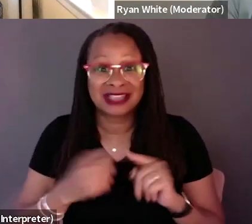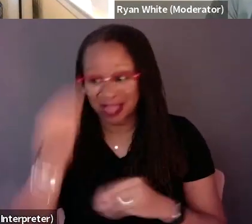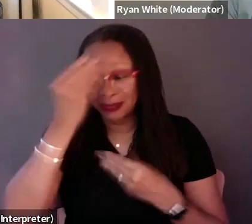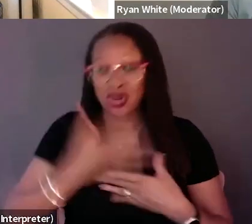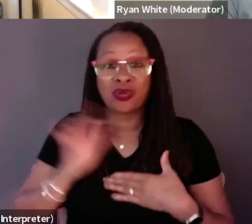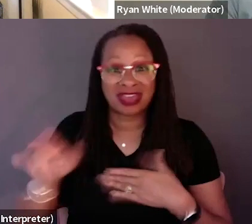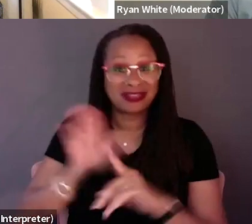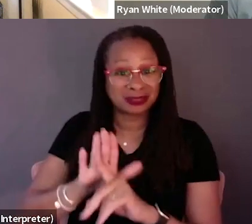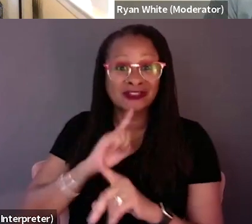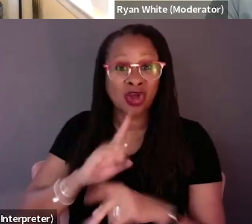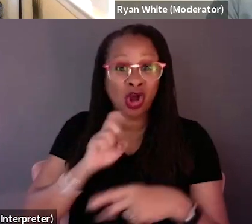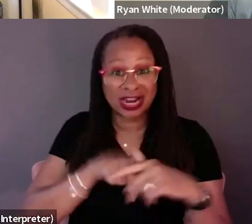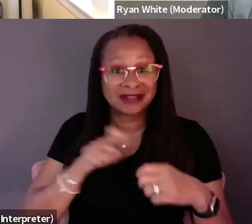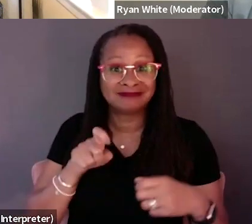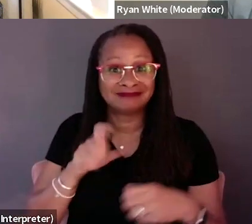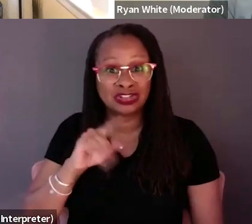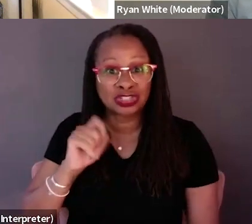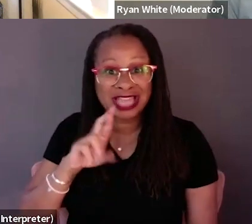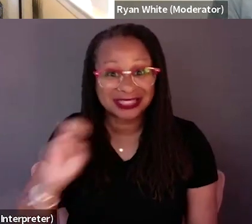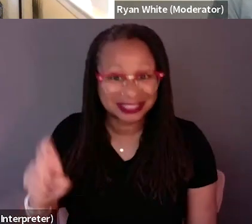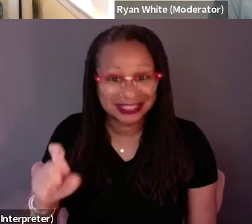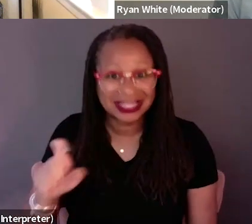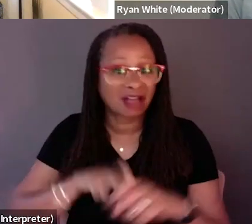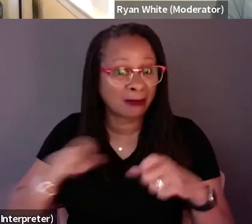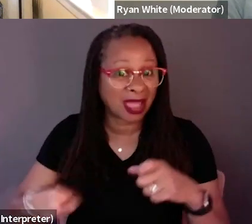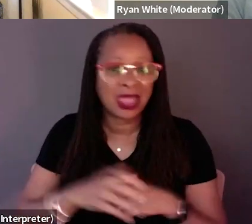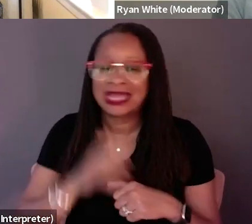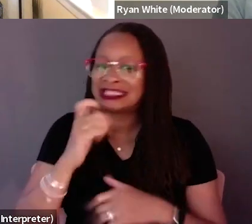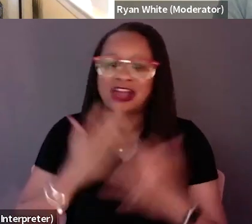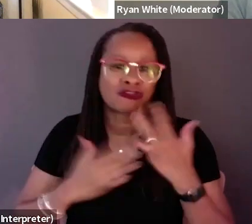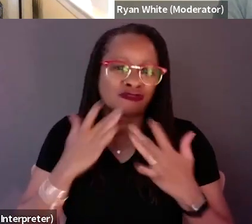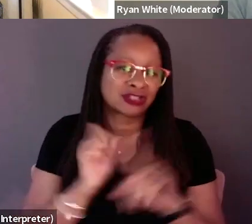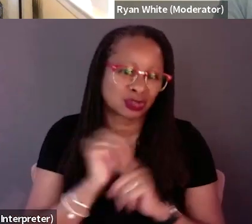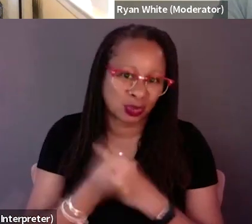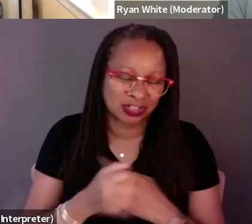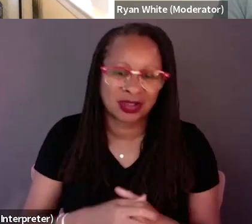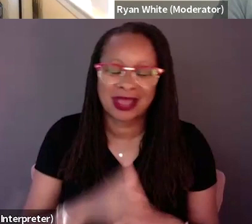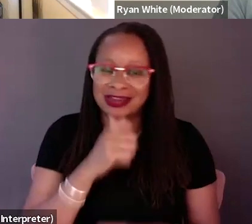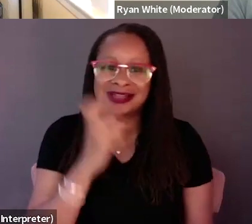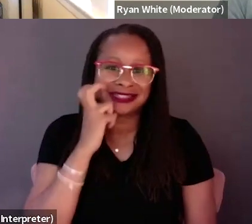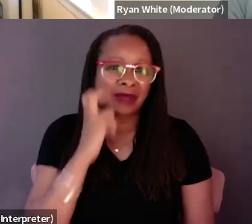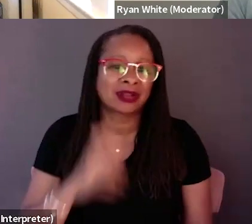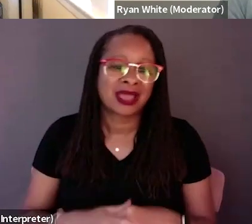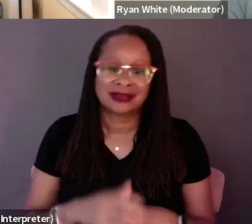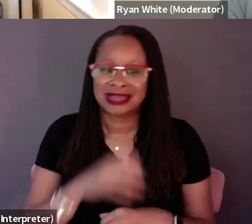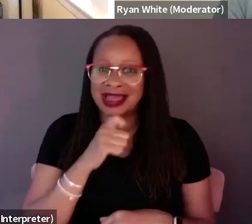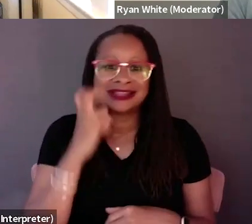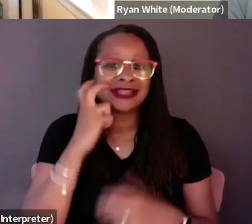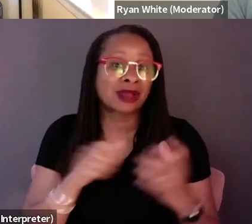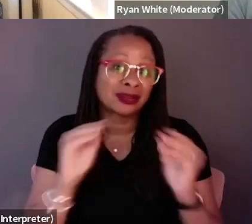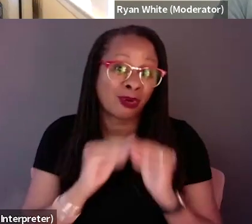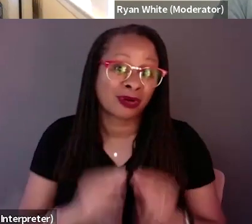out. So if I was in any doubt that like this is not a rare situation, I'm not in doubt. I'm not in that doubt